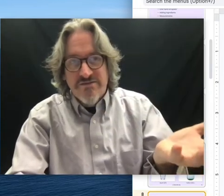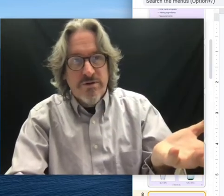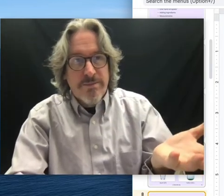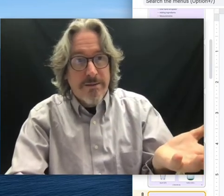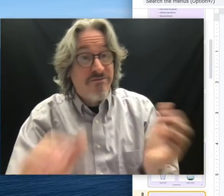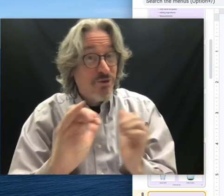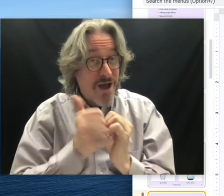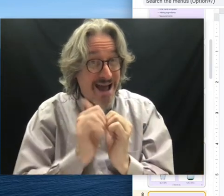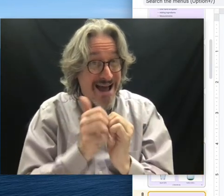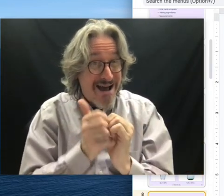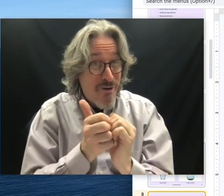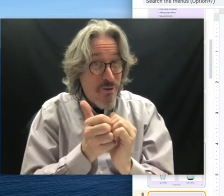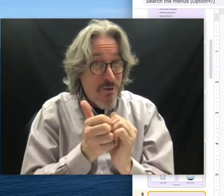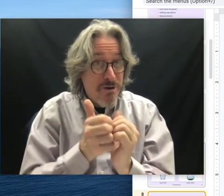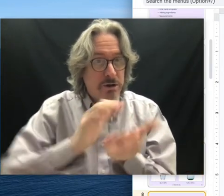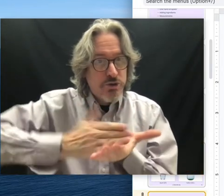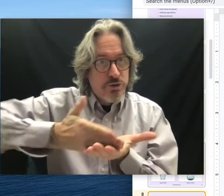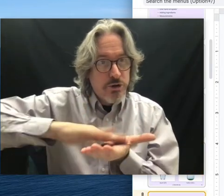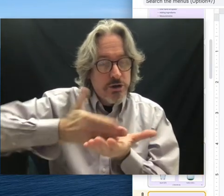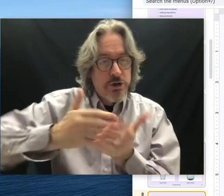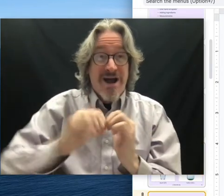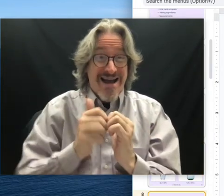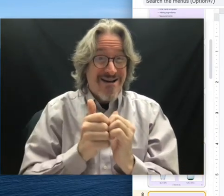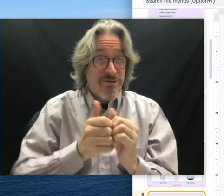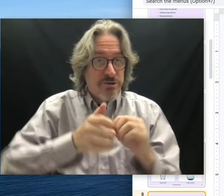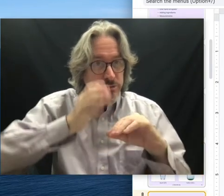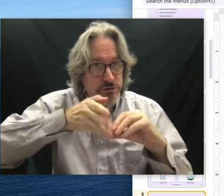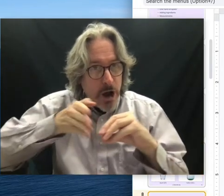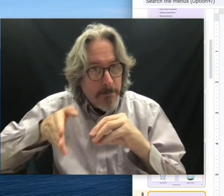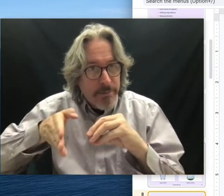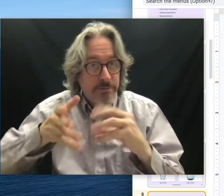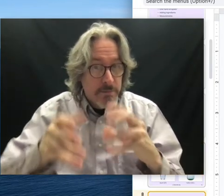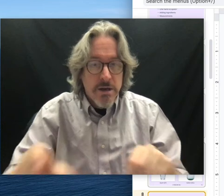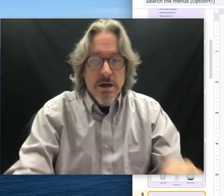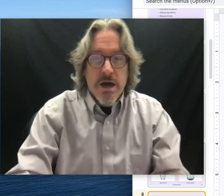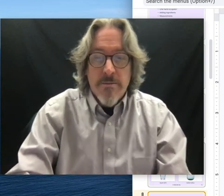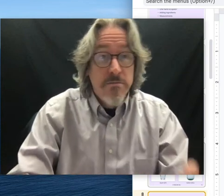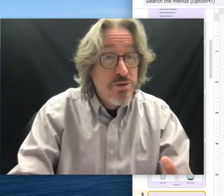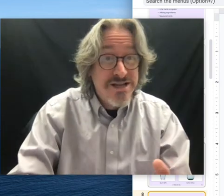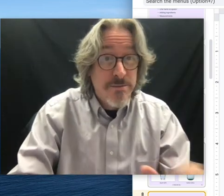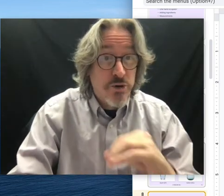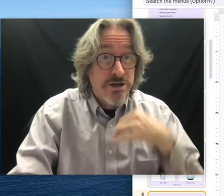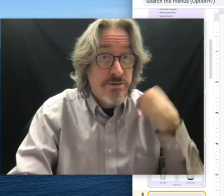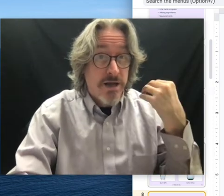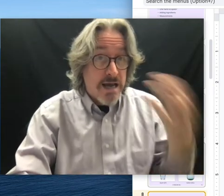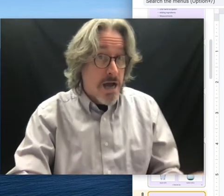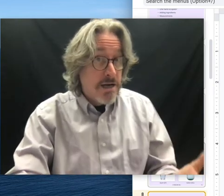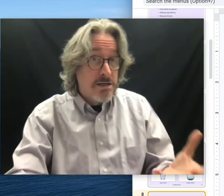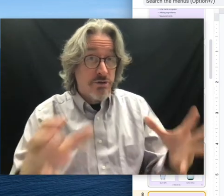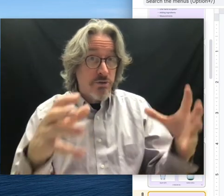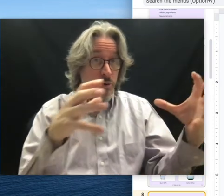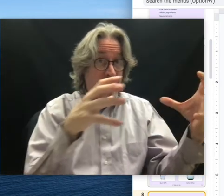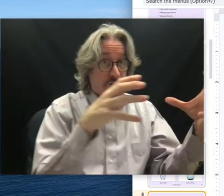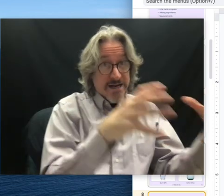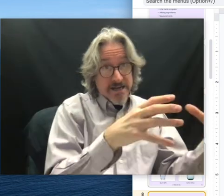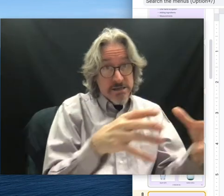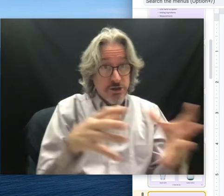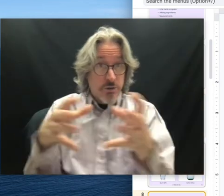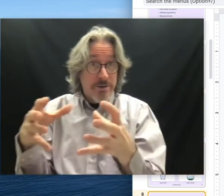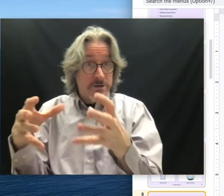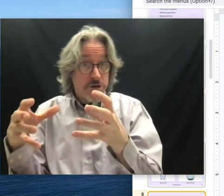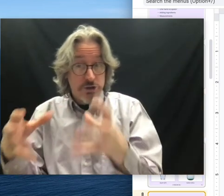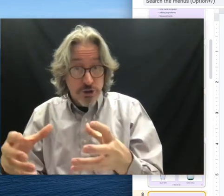ways of preparing food, how to cook, how to chop. Most of them are going to be iconic, so whatever it